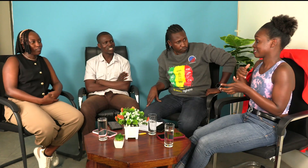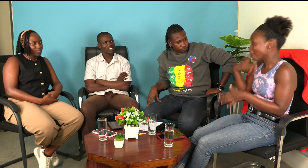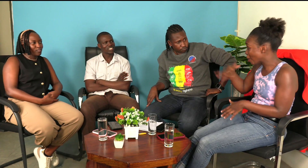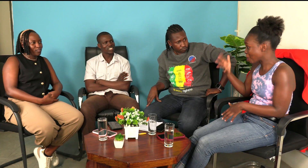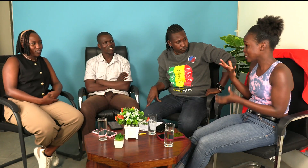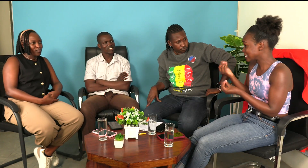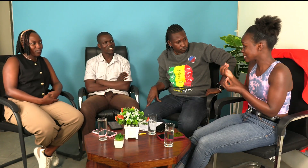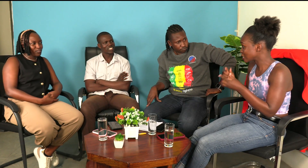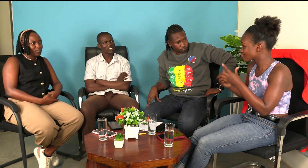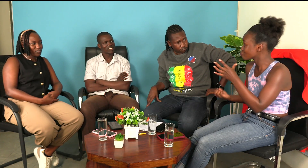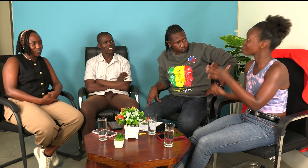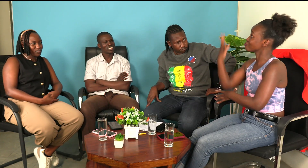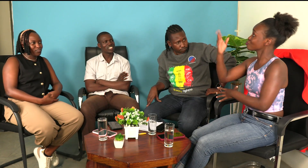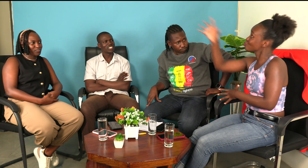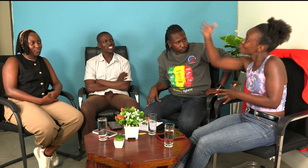language within our community.